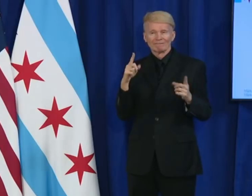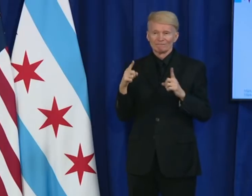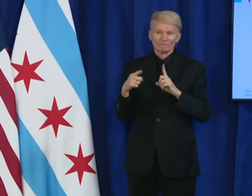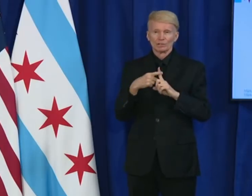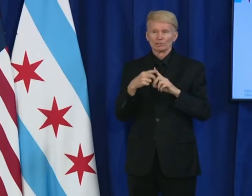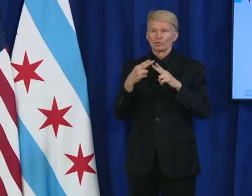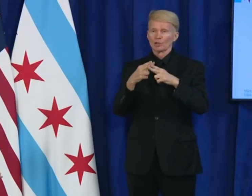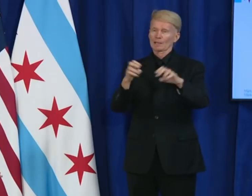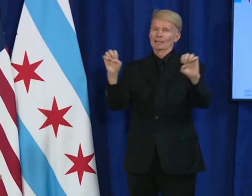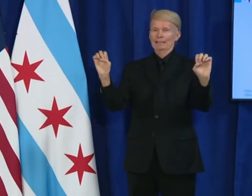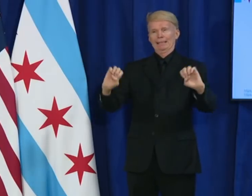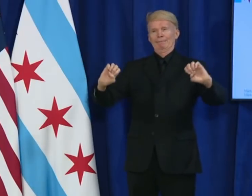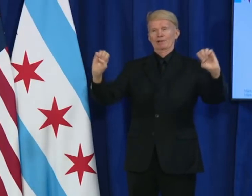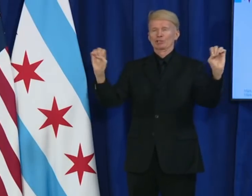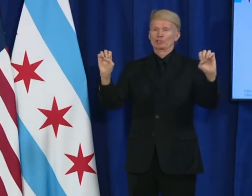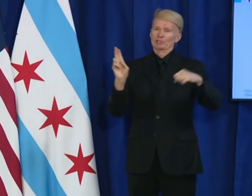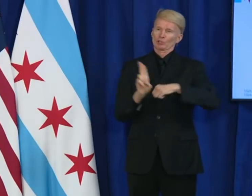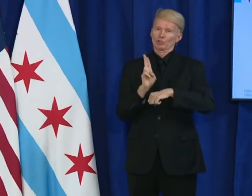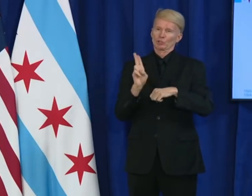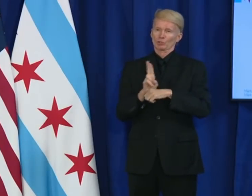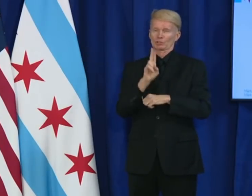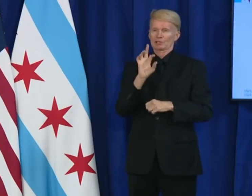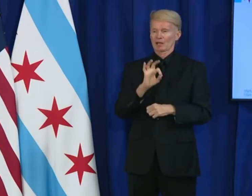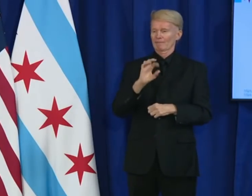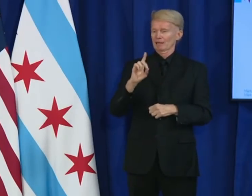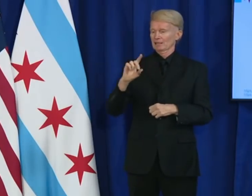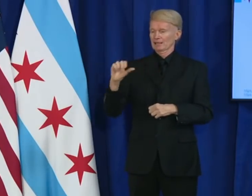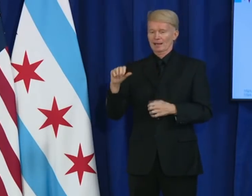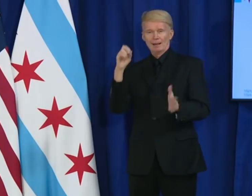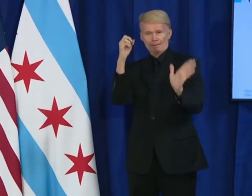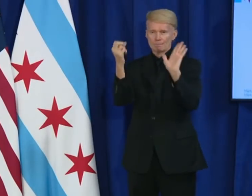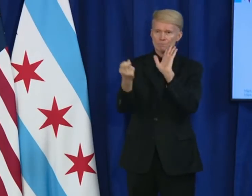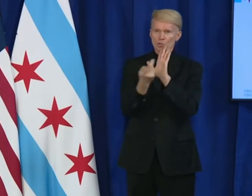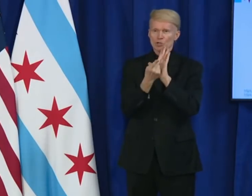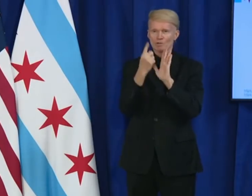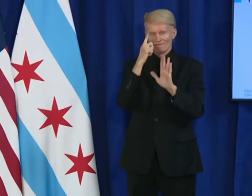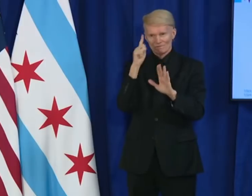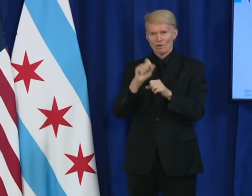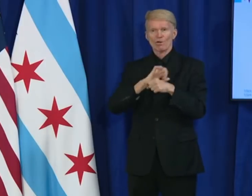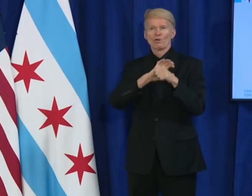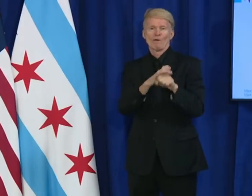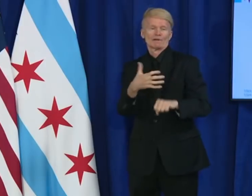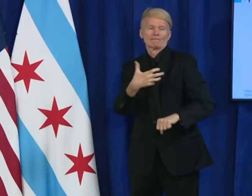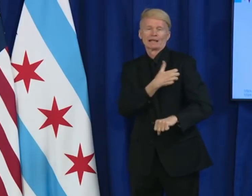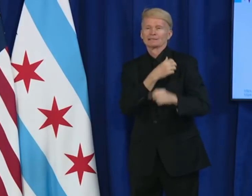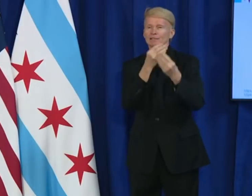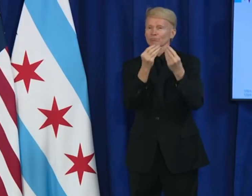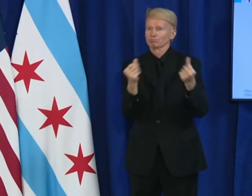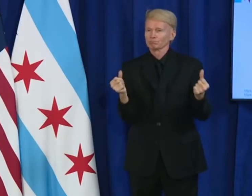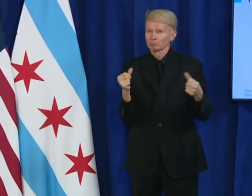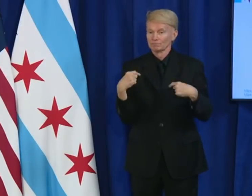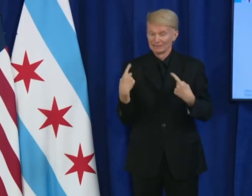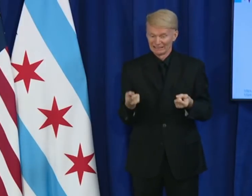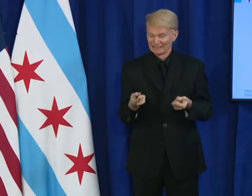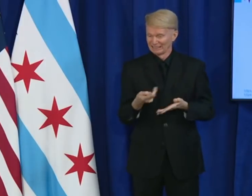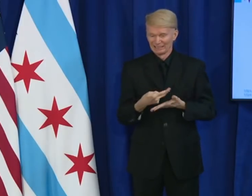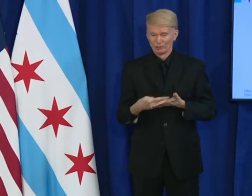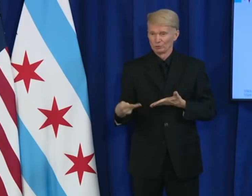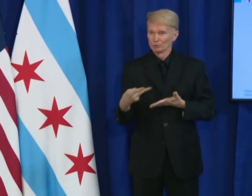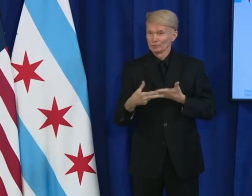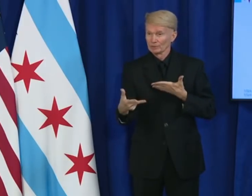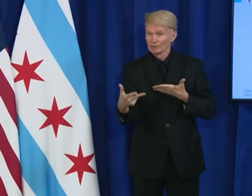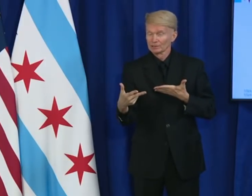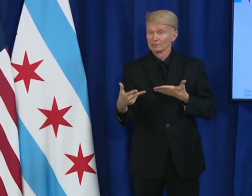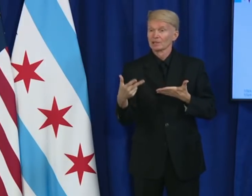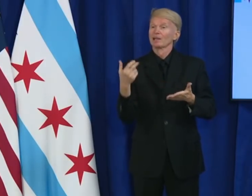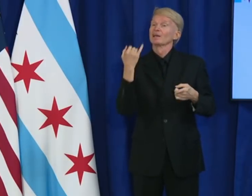emergency use authorization FDA approval for a COVID vaccine in the next few weeks. And if